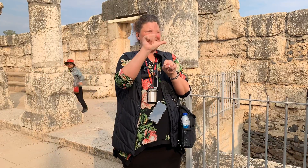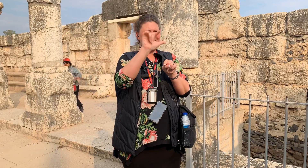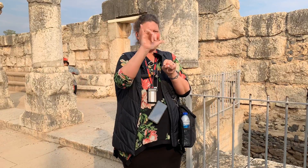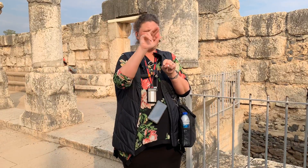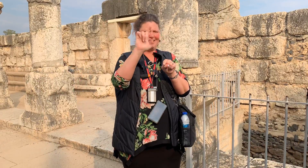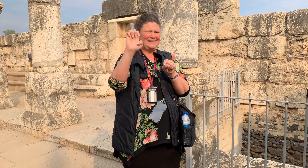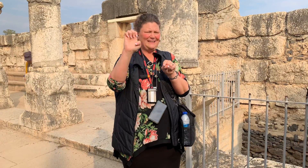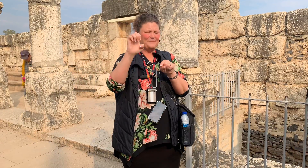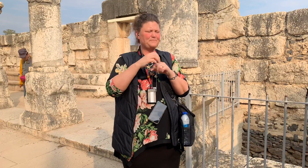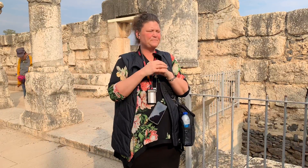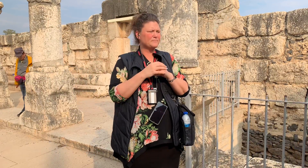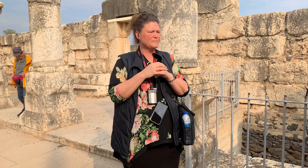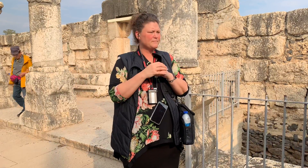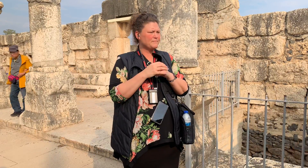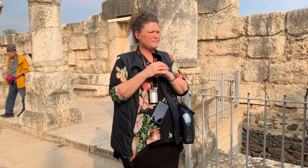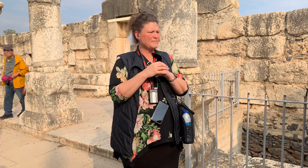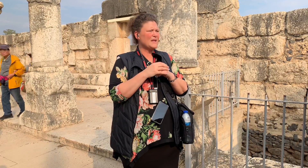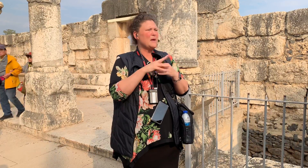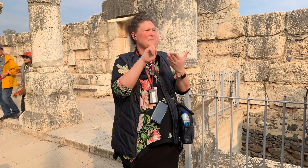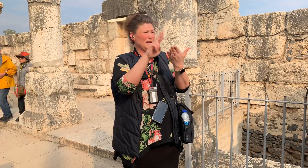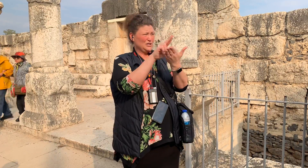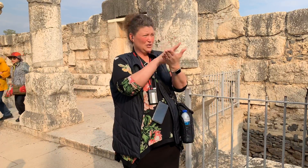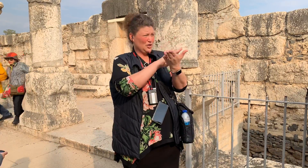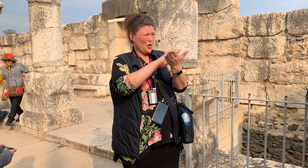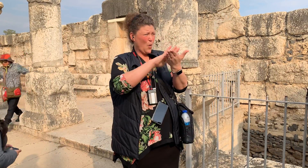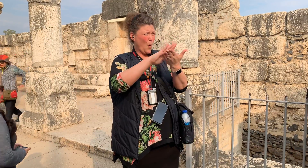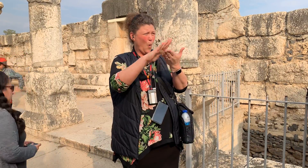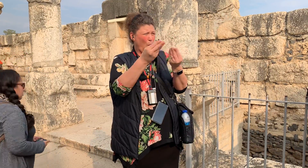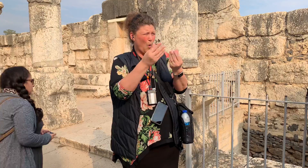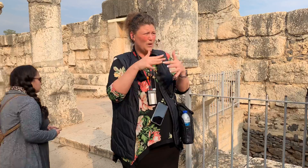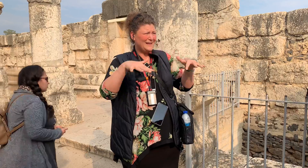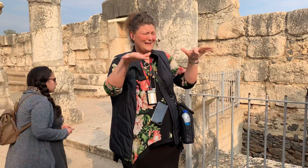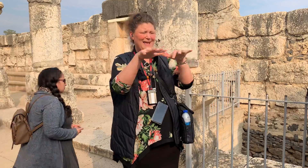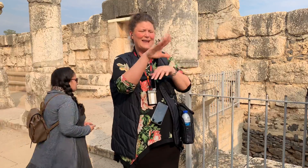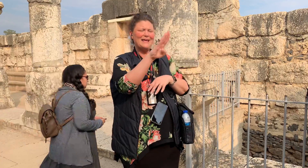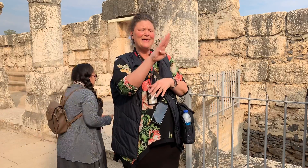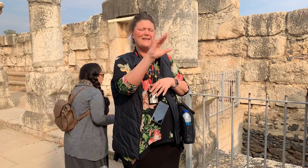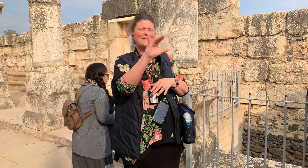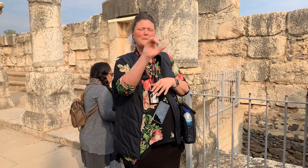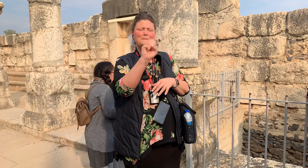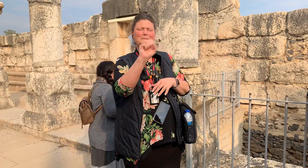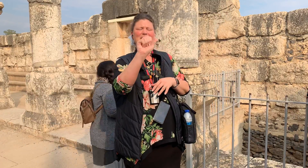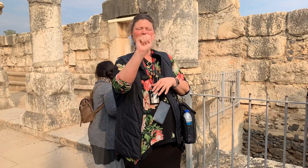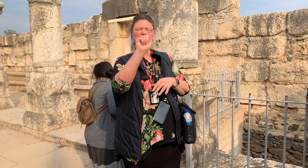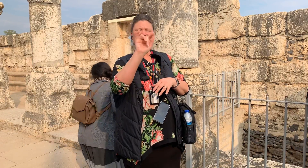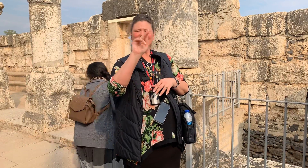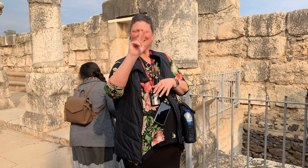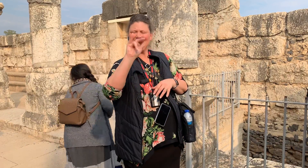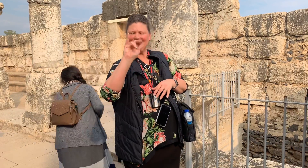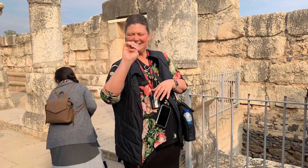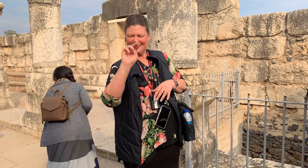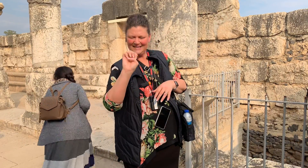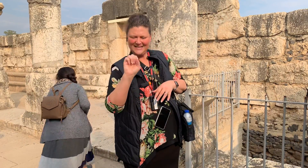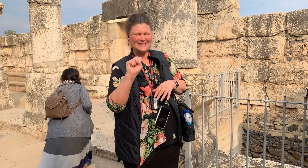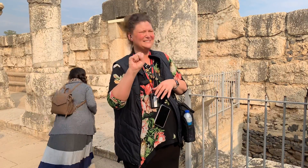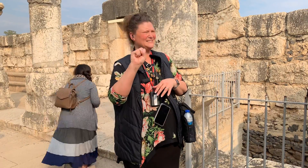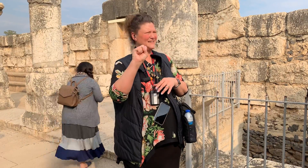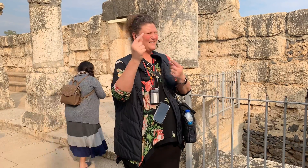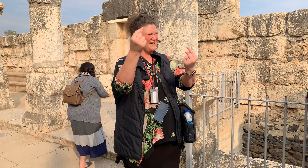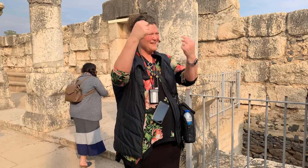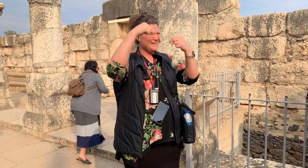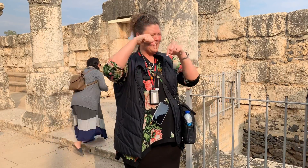Byzantines came to the Holy Land. Okay, the Byzantines came here, and